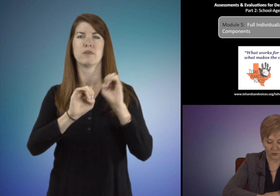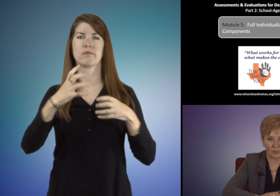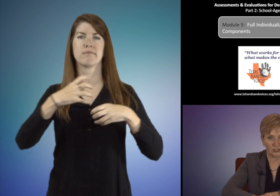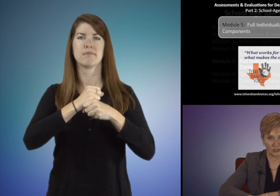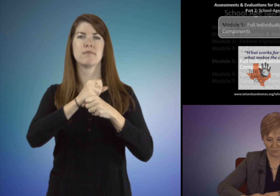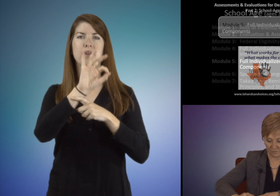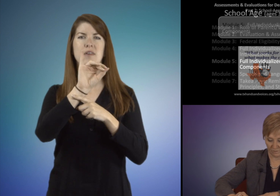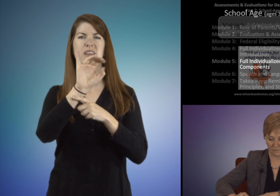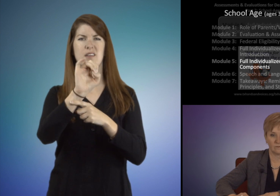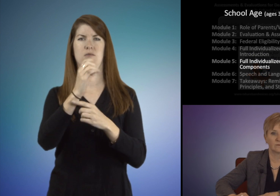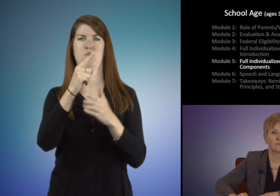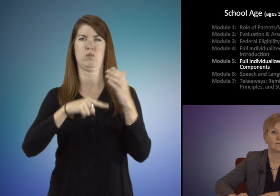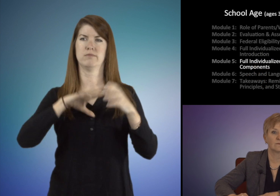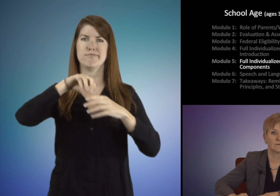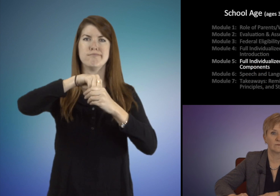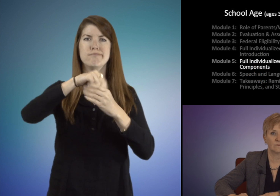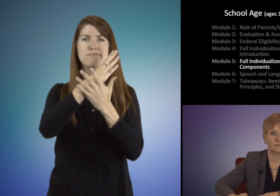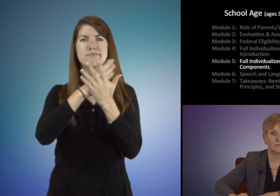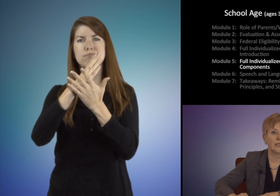the evaluation.